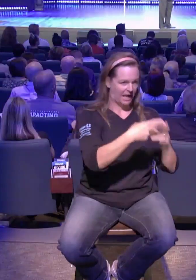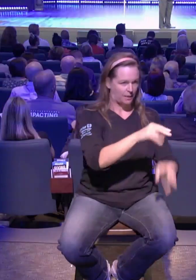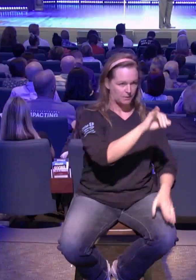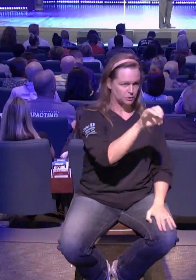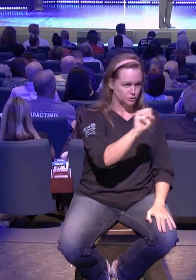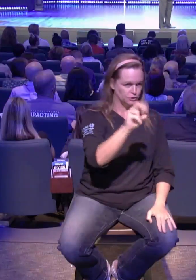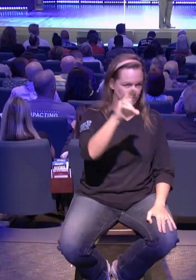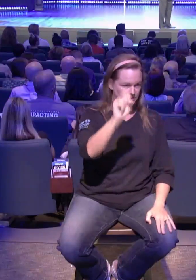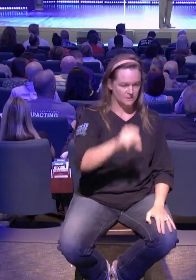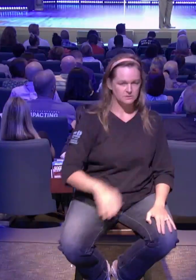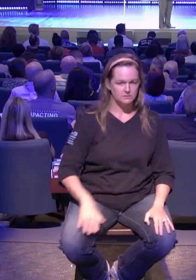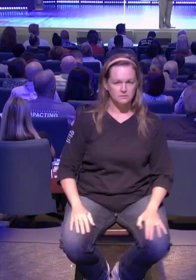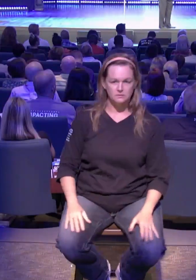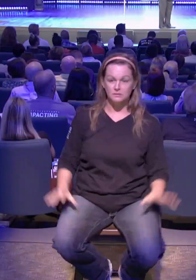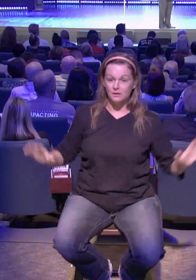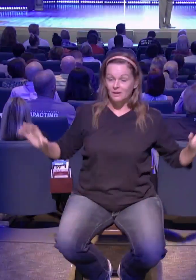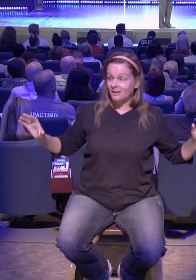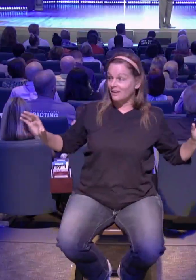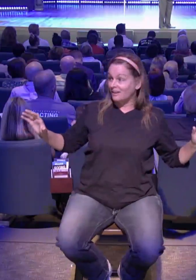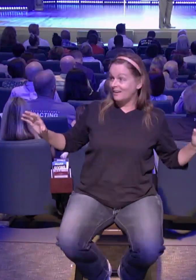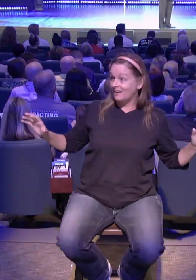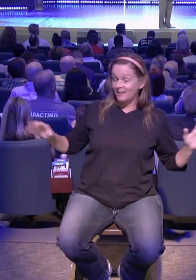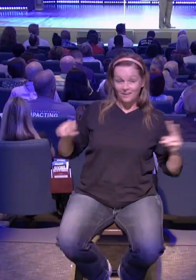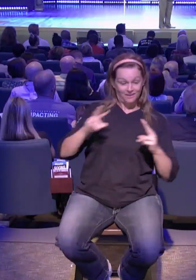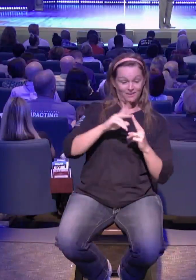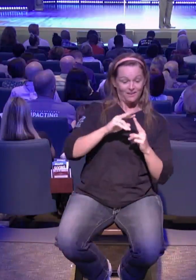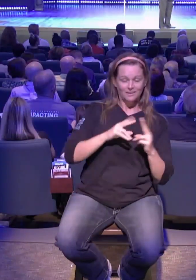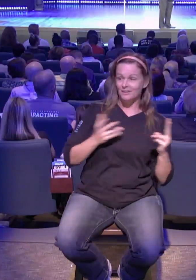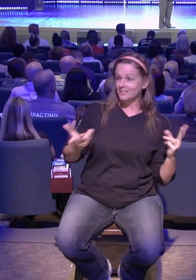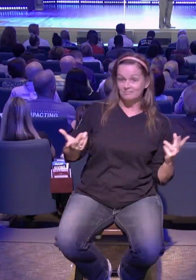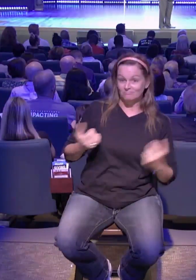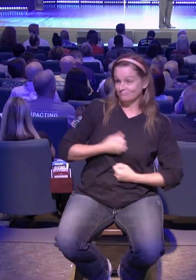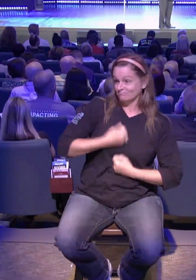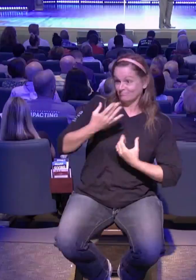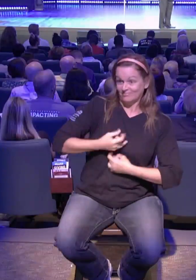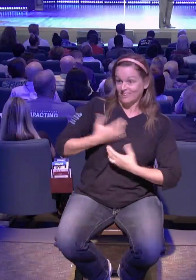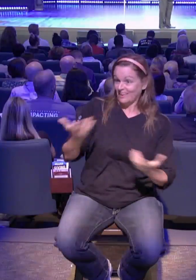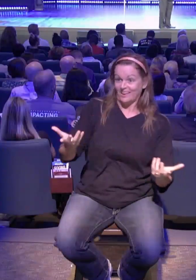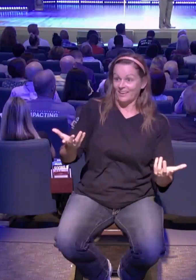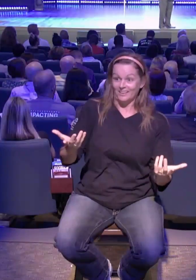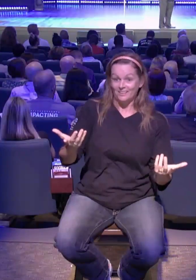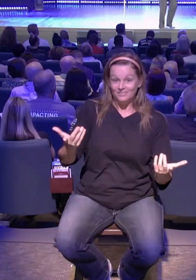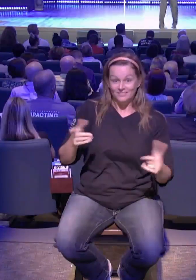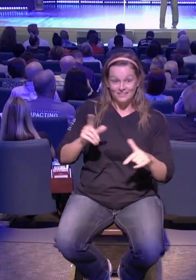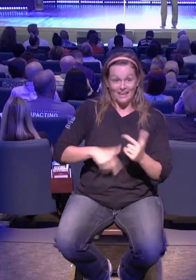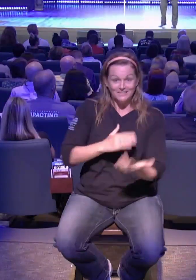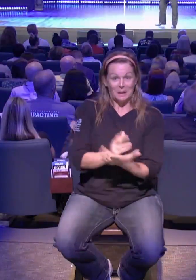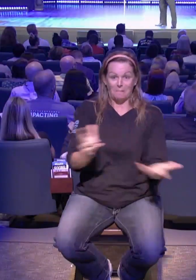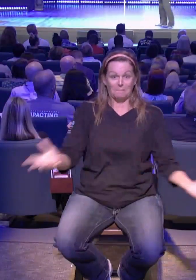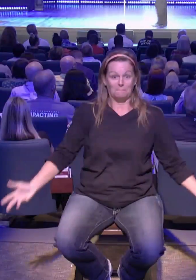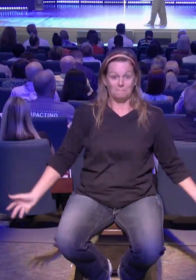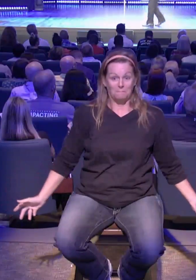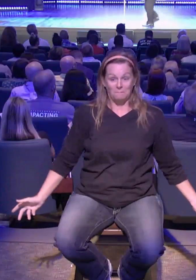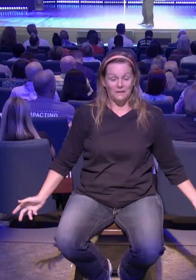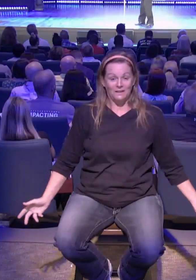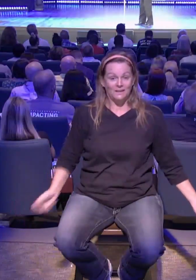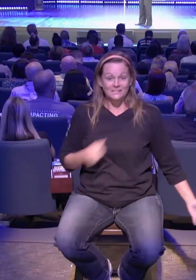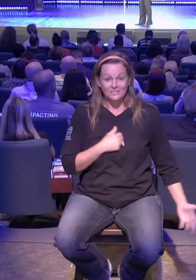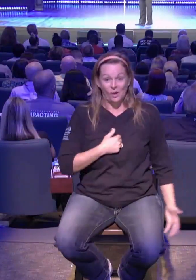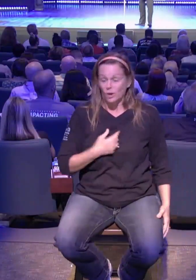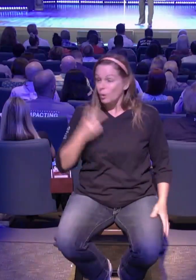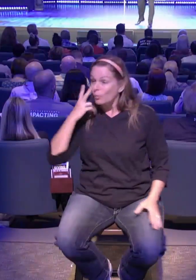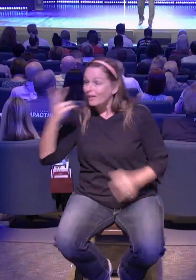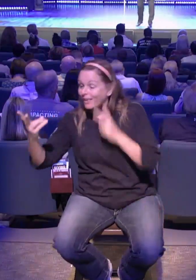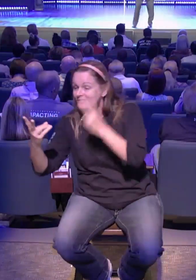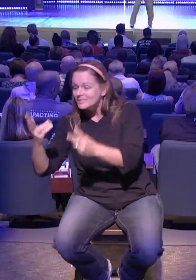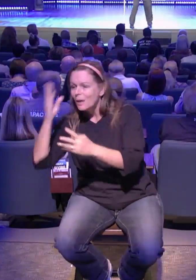us, we cannot help it. We cannot help speaking about what we have seen or heard. And they went on to tell him, would you rather have